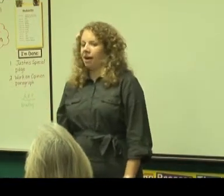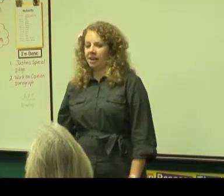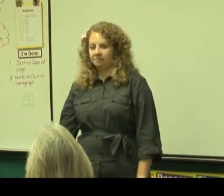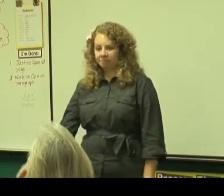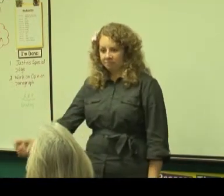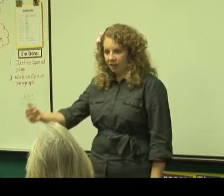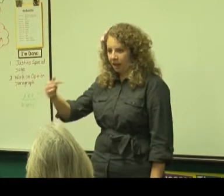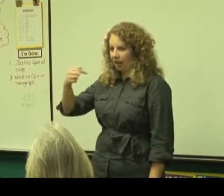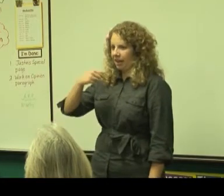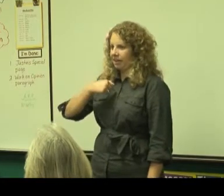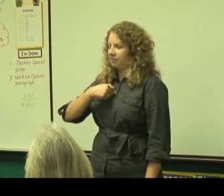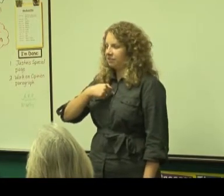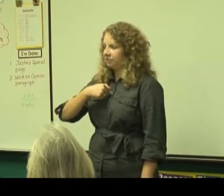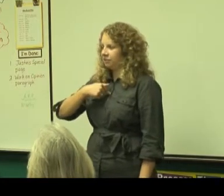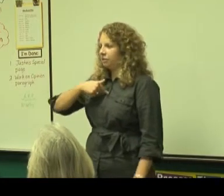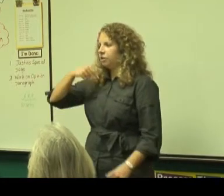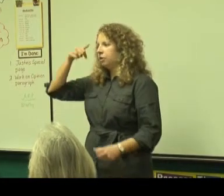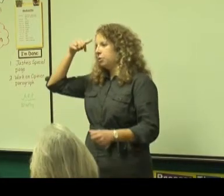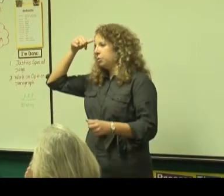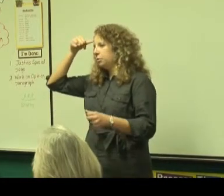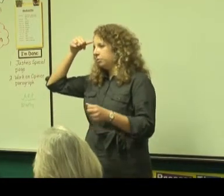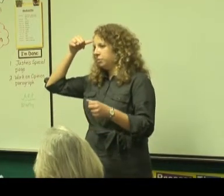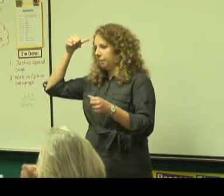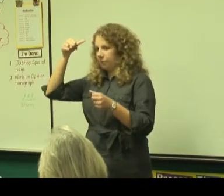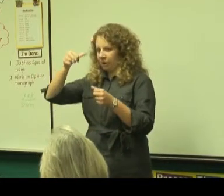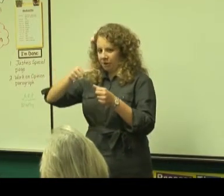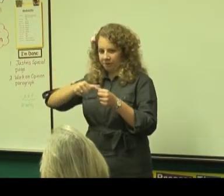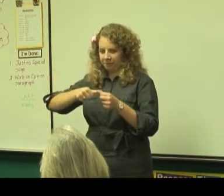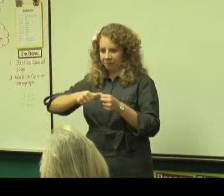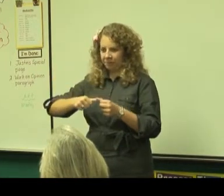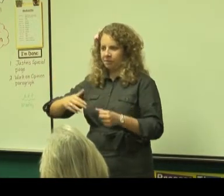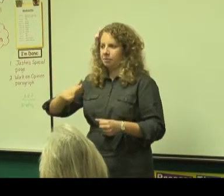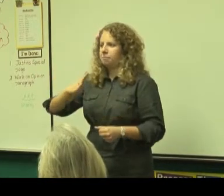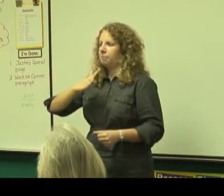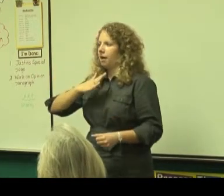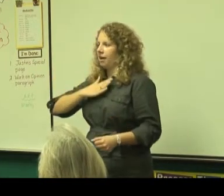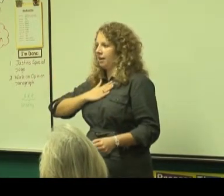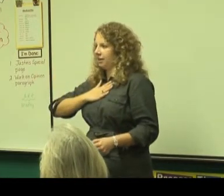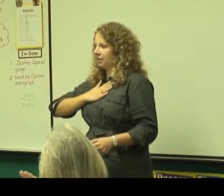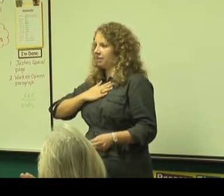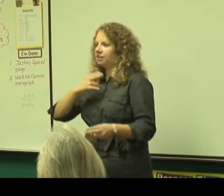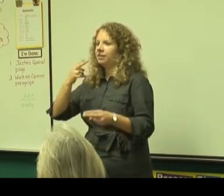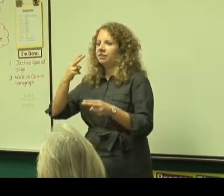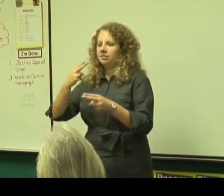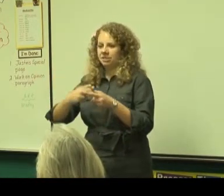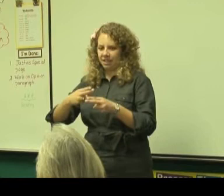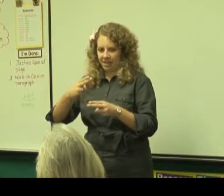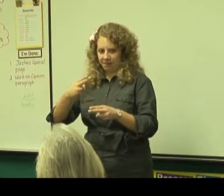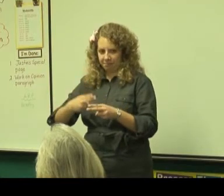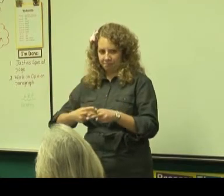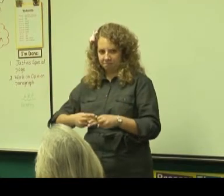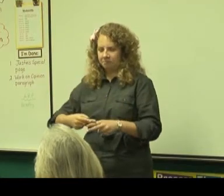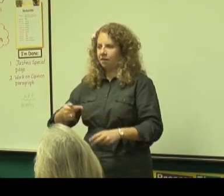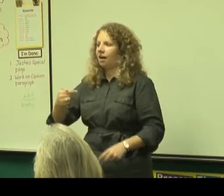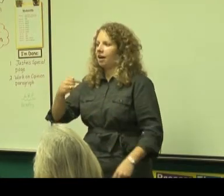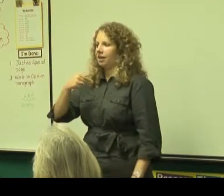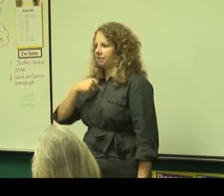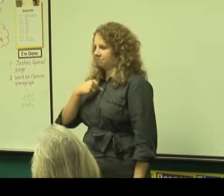I. I remember my name, I.